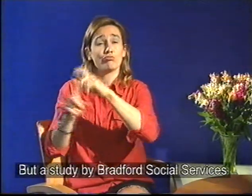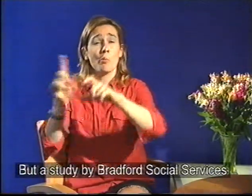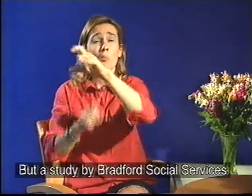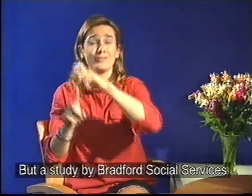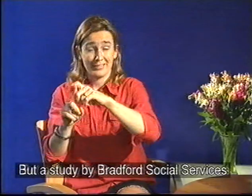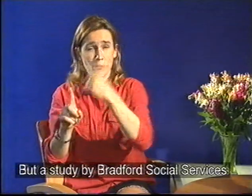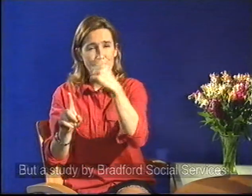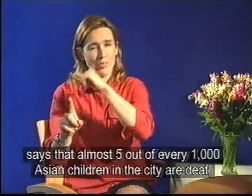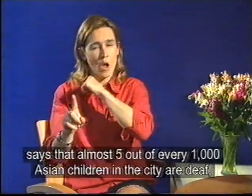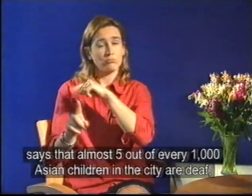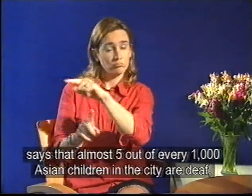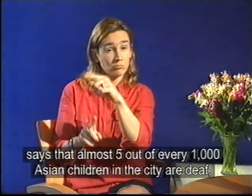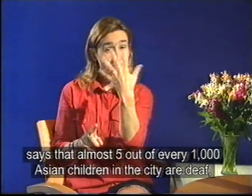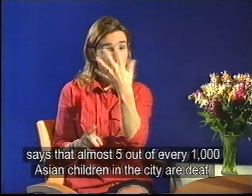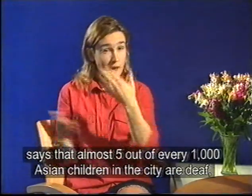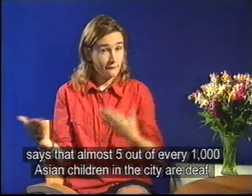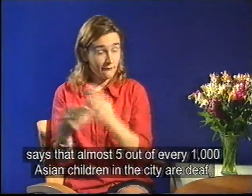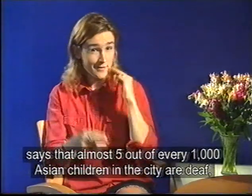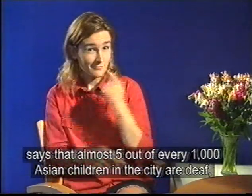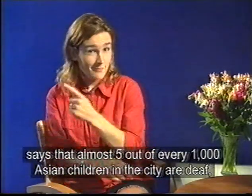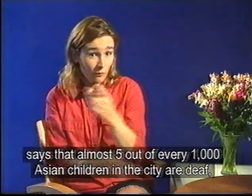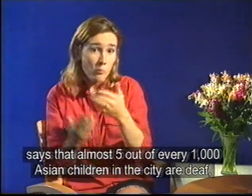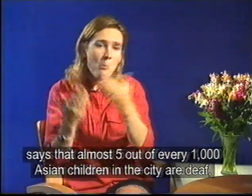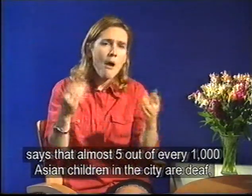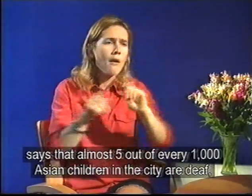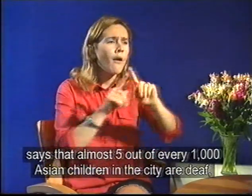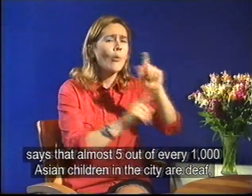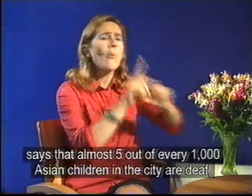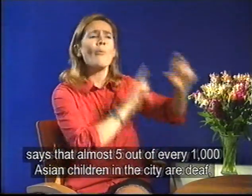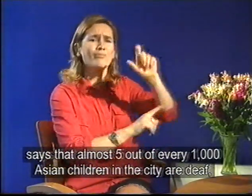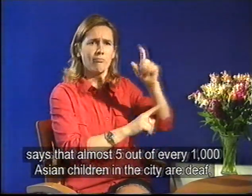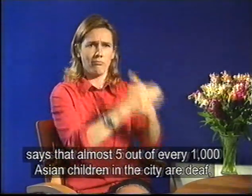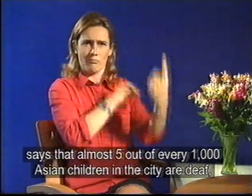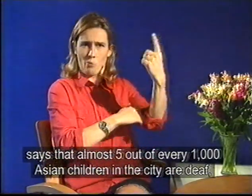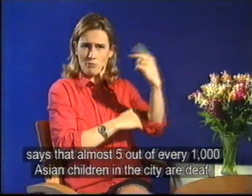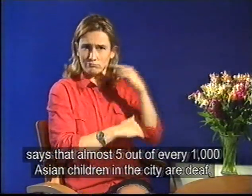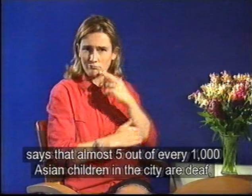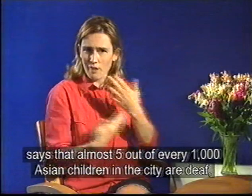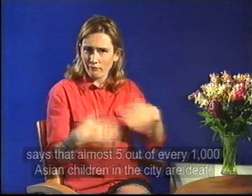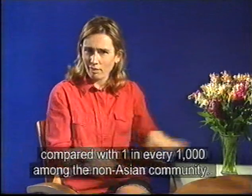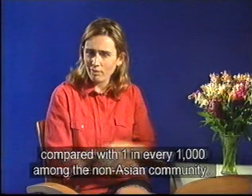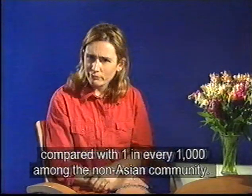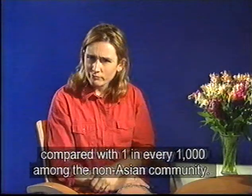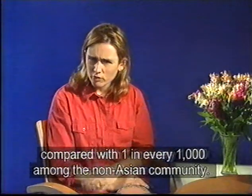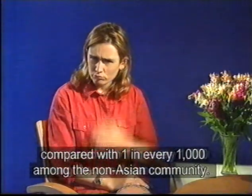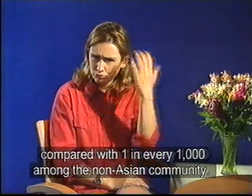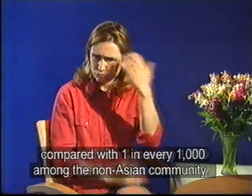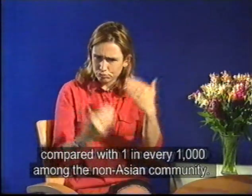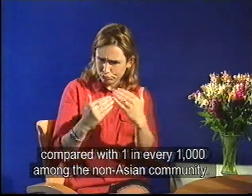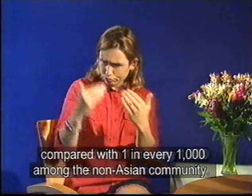almost 5 out of every 1,000 Asian children in the city are deaf, compared with 1 in every 1,000 among the non-Asian